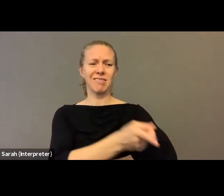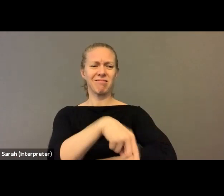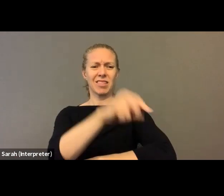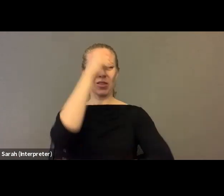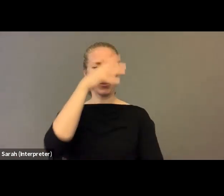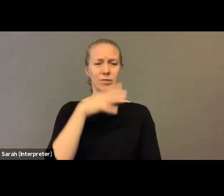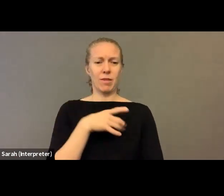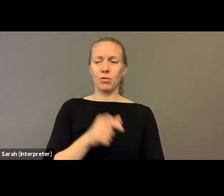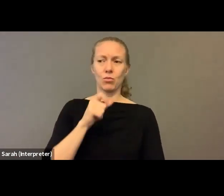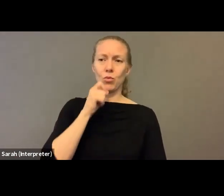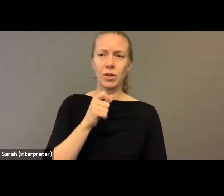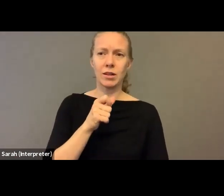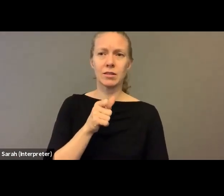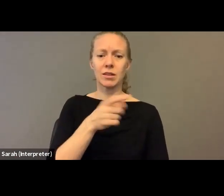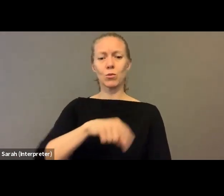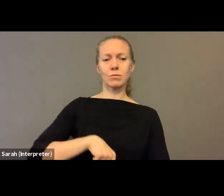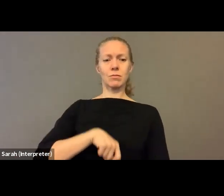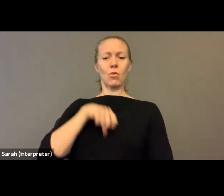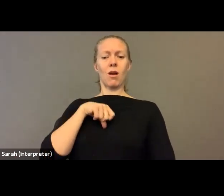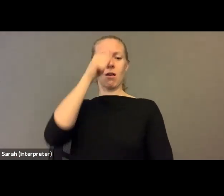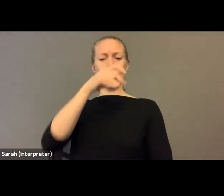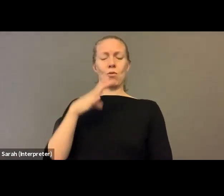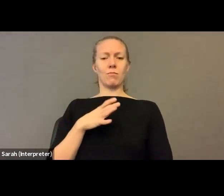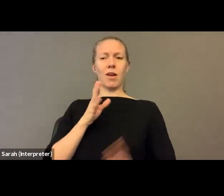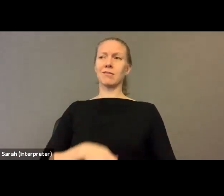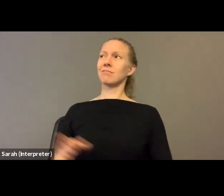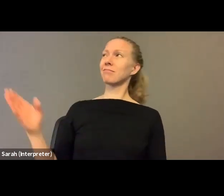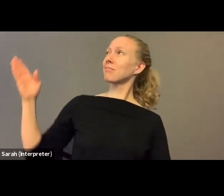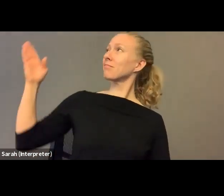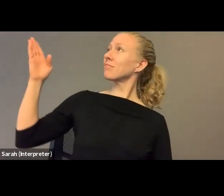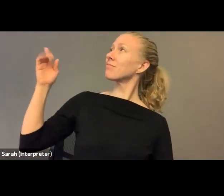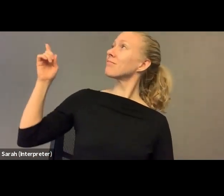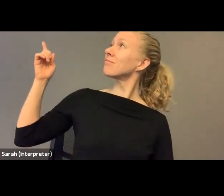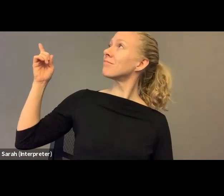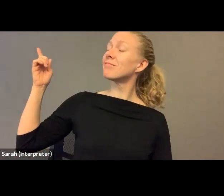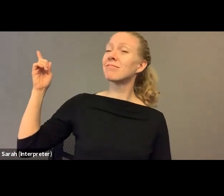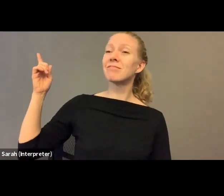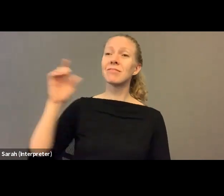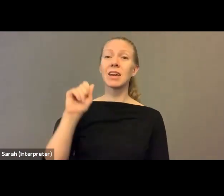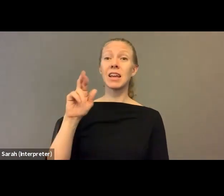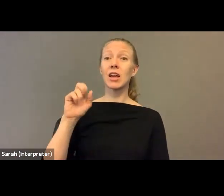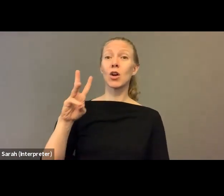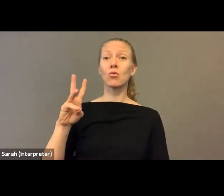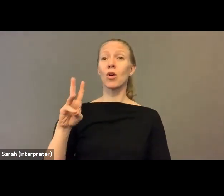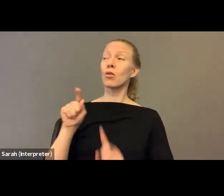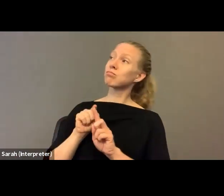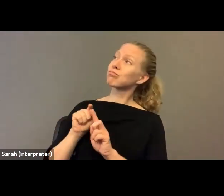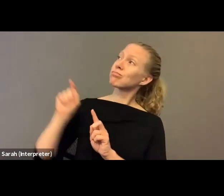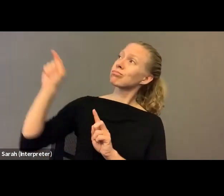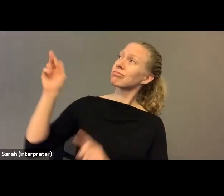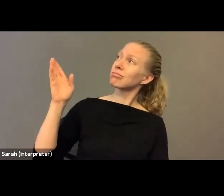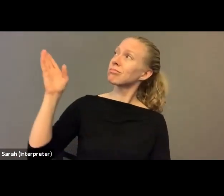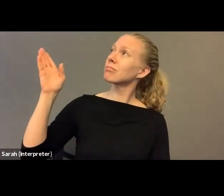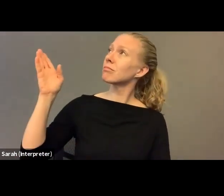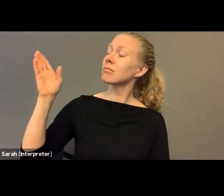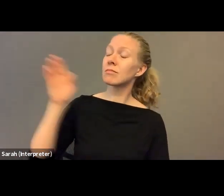Hoosier as vector pointing skyward, a finger and smirk, an arrow over shoulder. As if